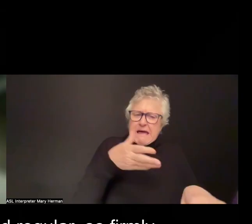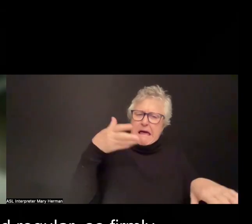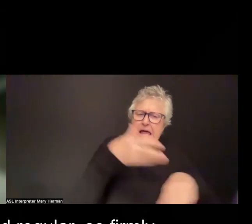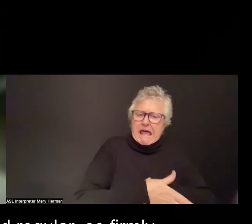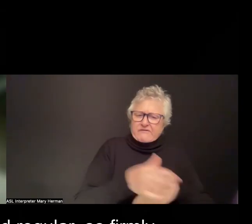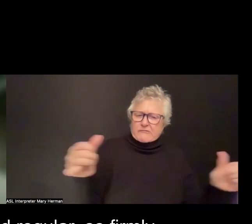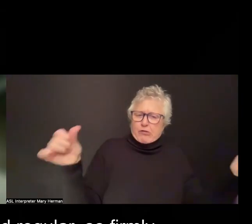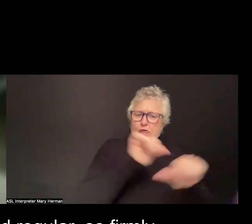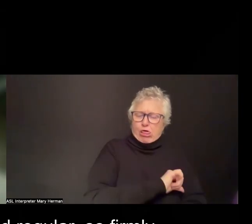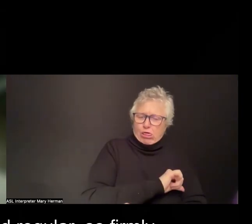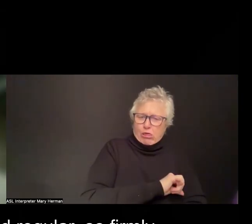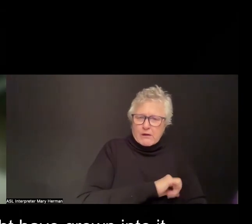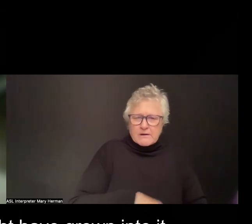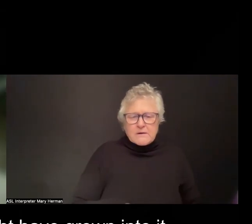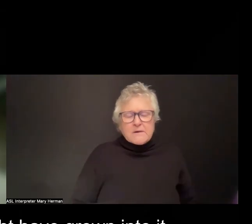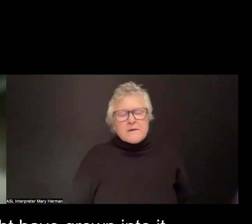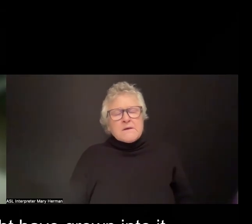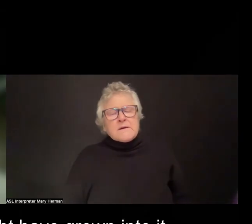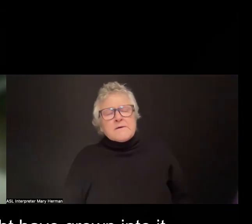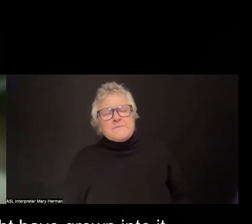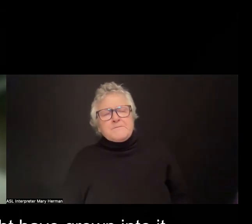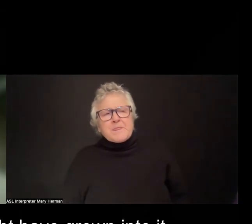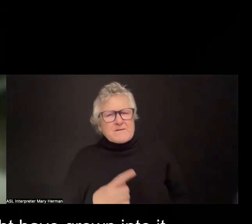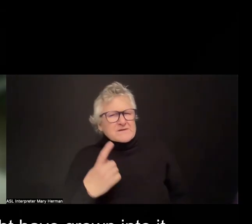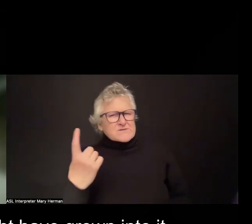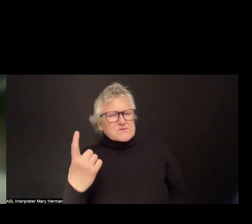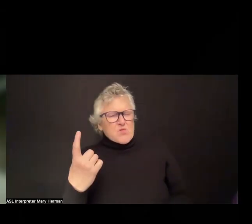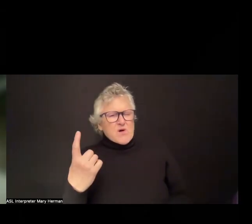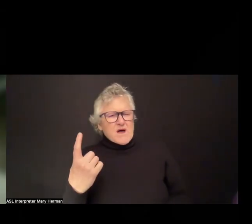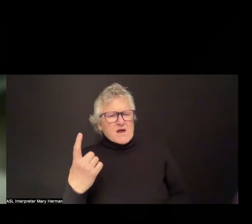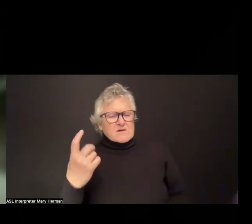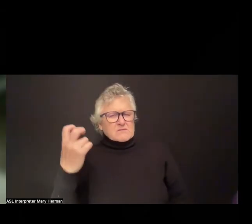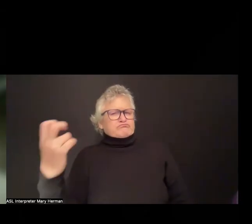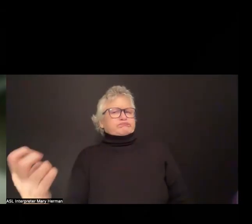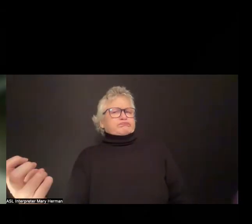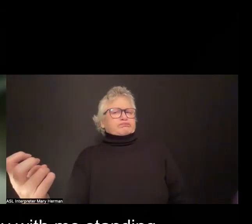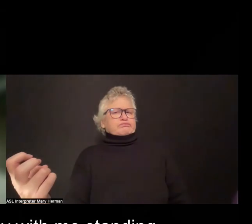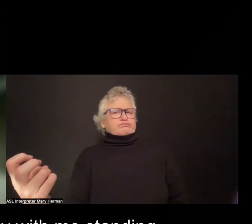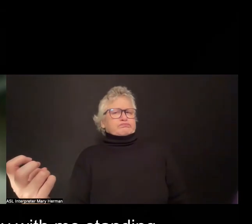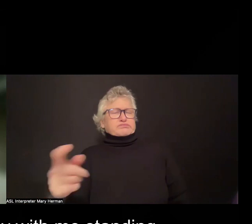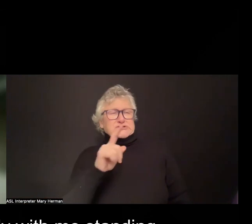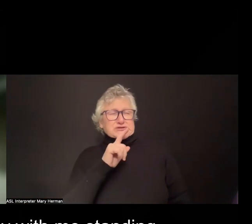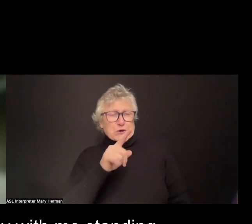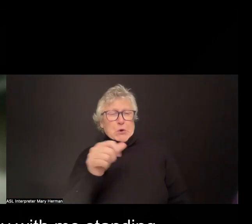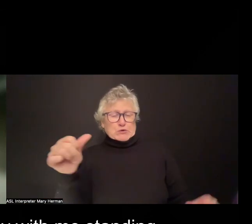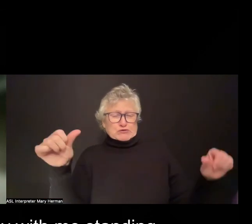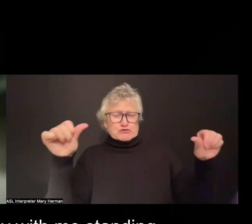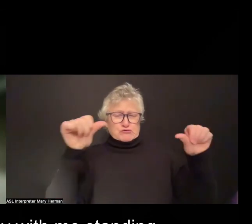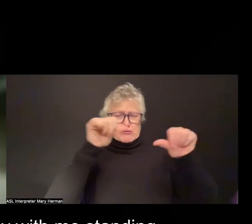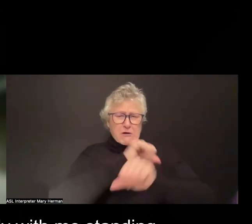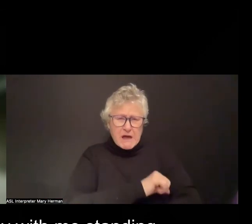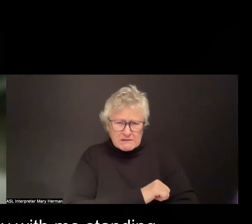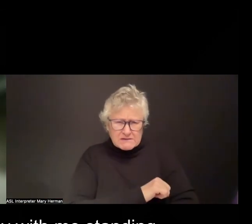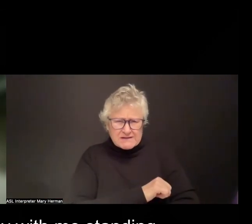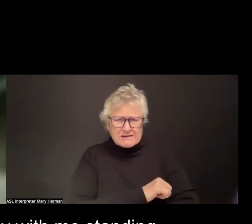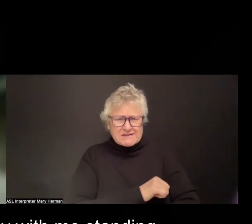so firmly installed in the Windsor chair in the corner that he might have grown into it like a vine. "Hannah!" he yelled as loudly with me standing before